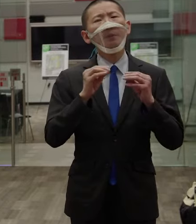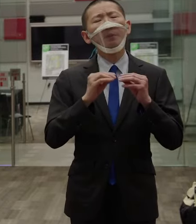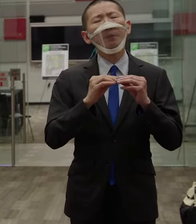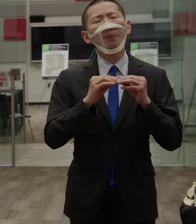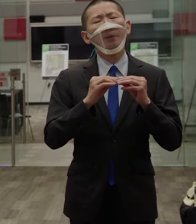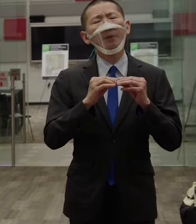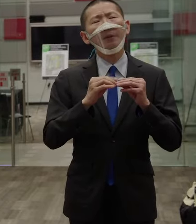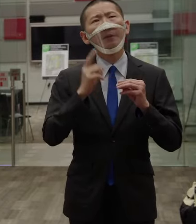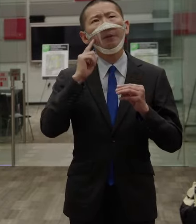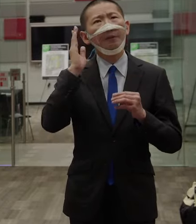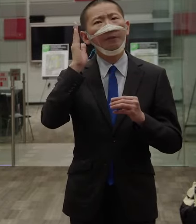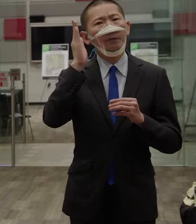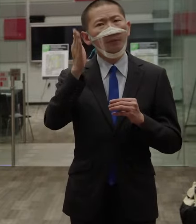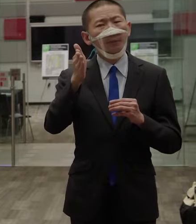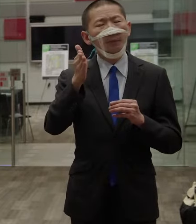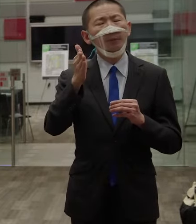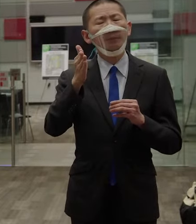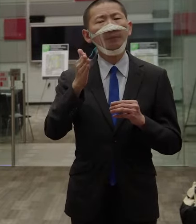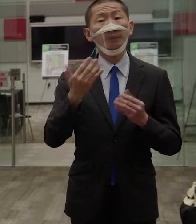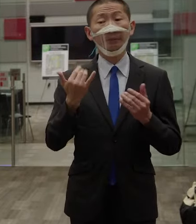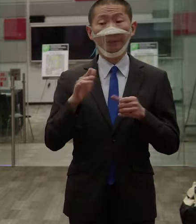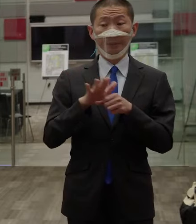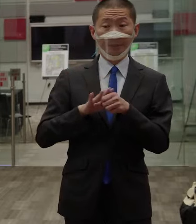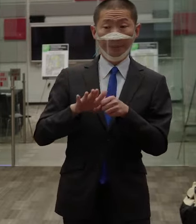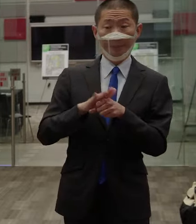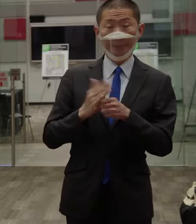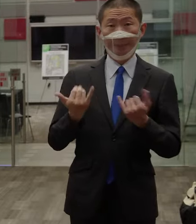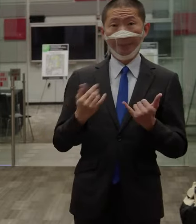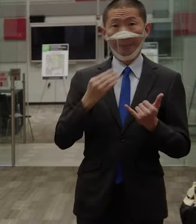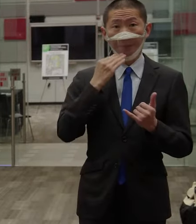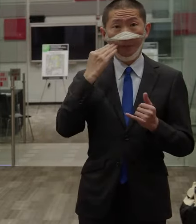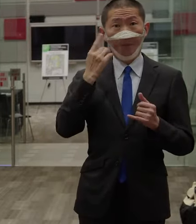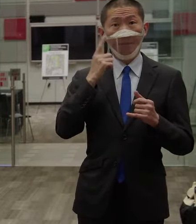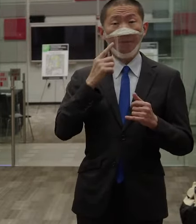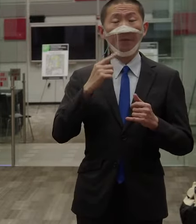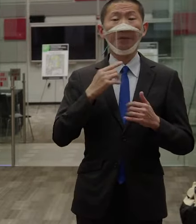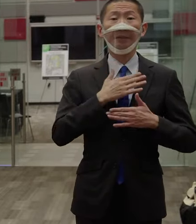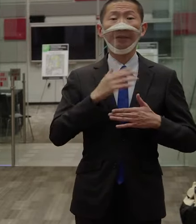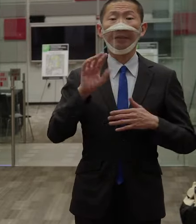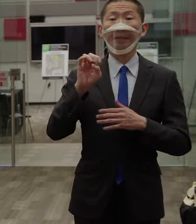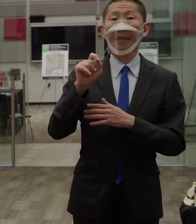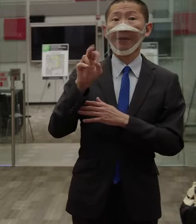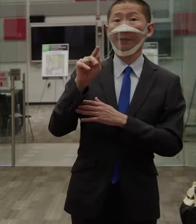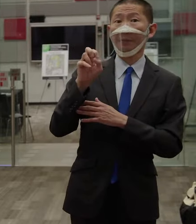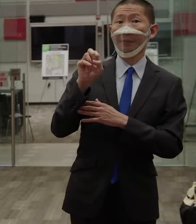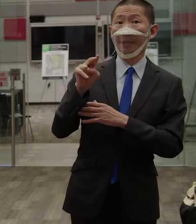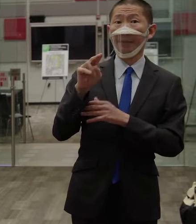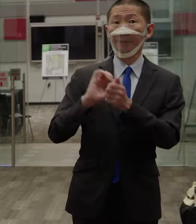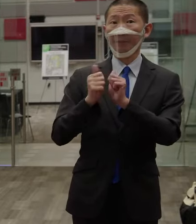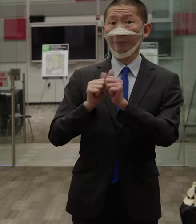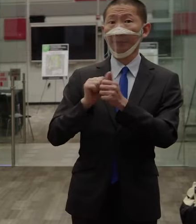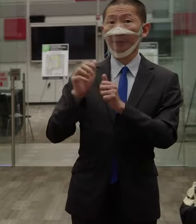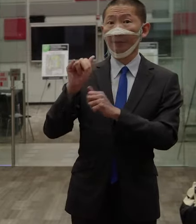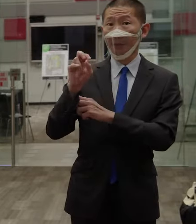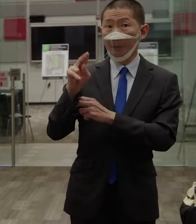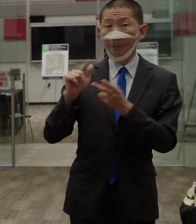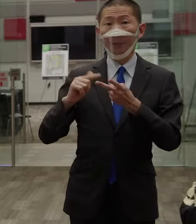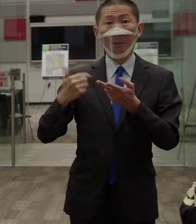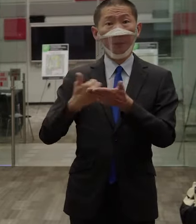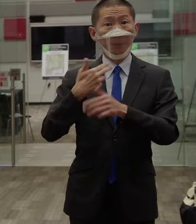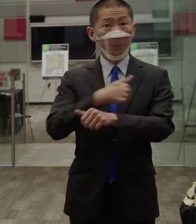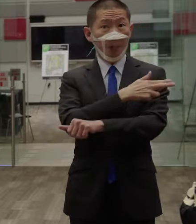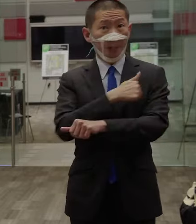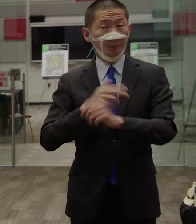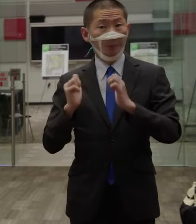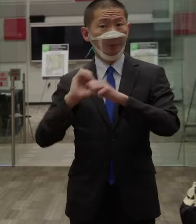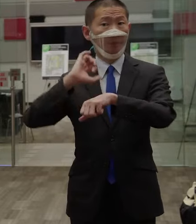thinking forward. So this area being home to the entertainment sports arena, having a new hospital coming in, not to mention